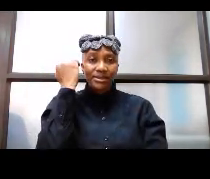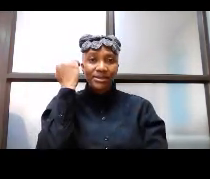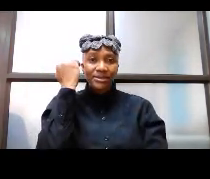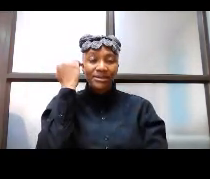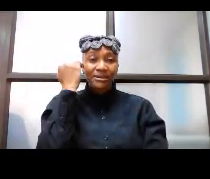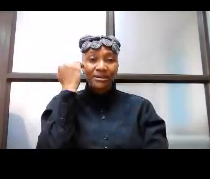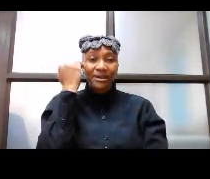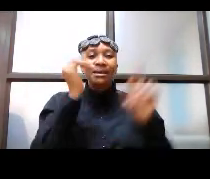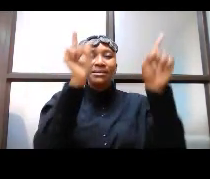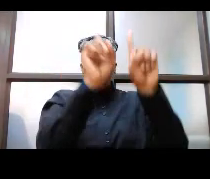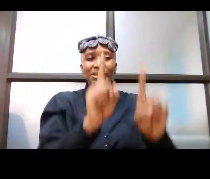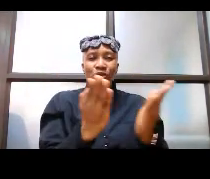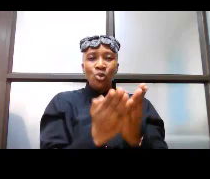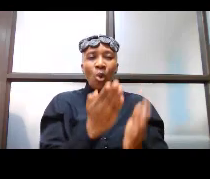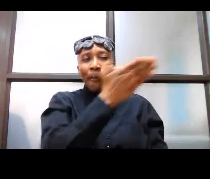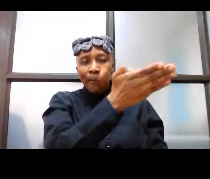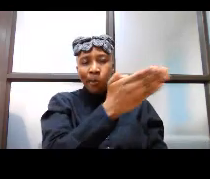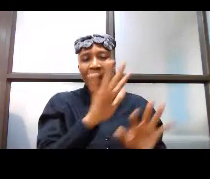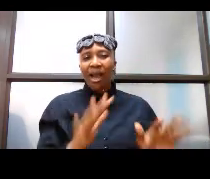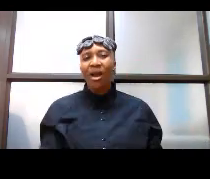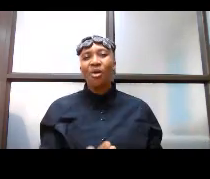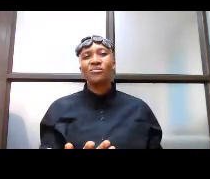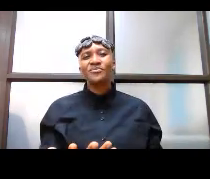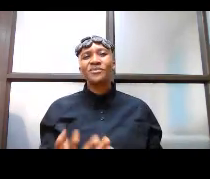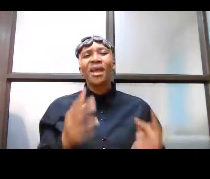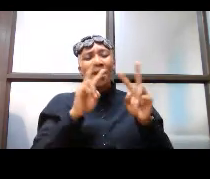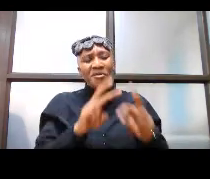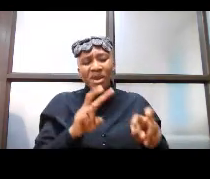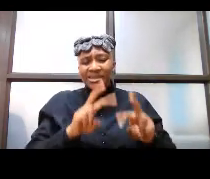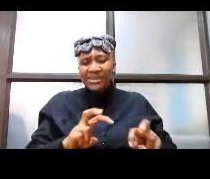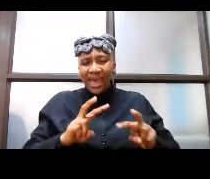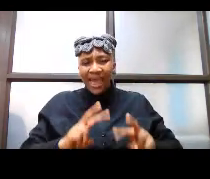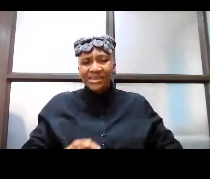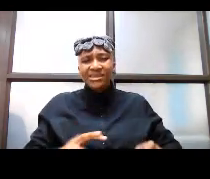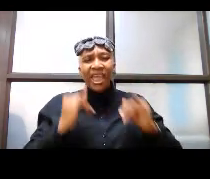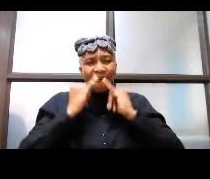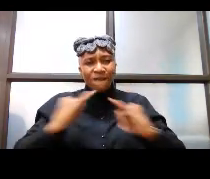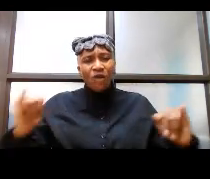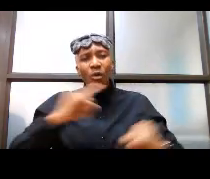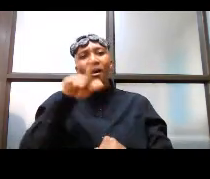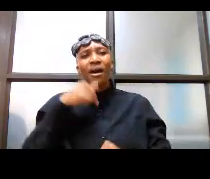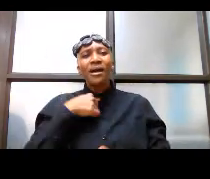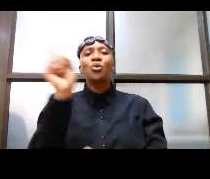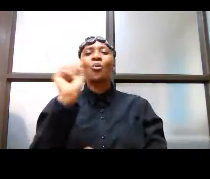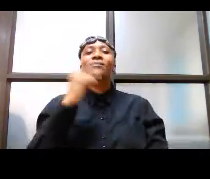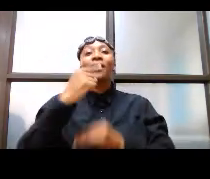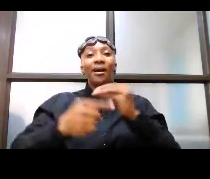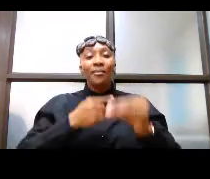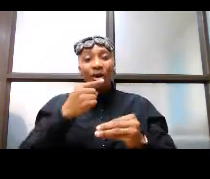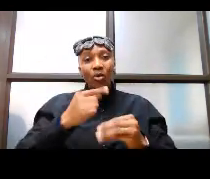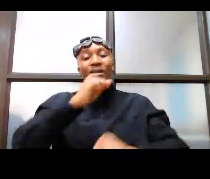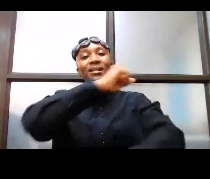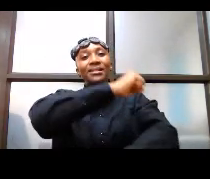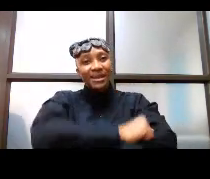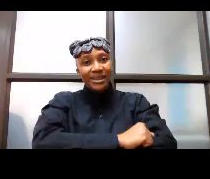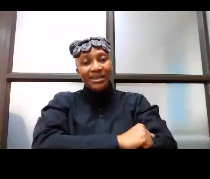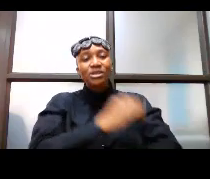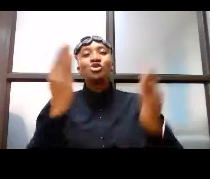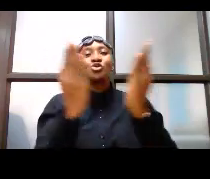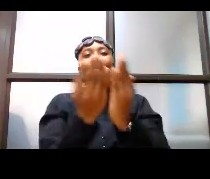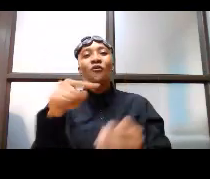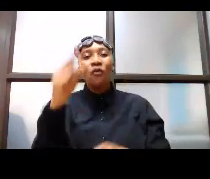special schools. What research inform us about the learners at the schools for the